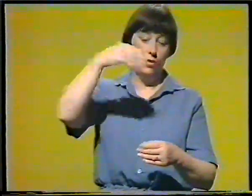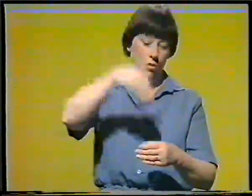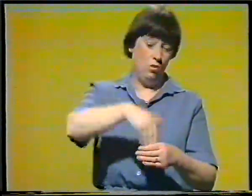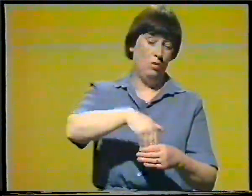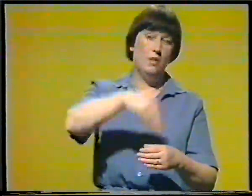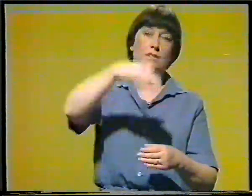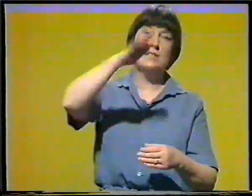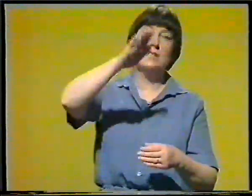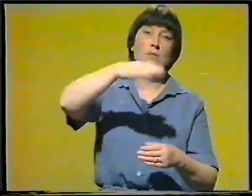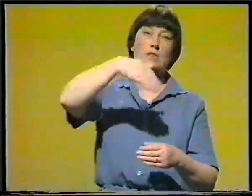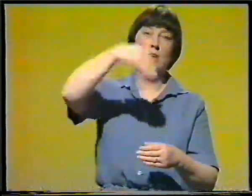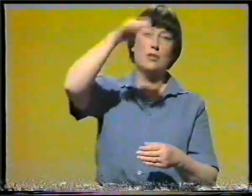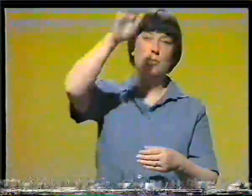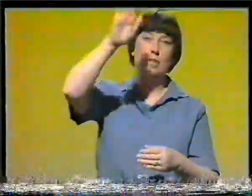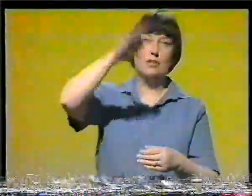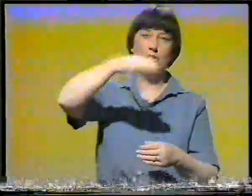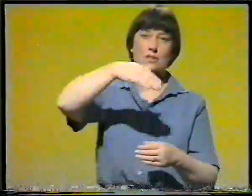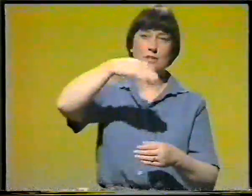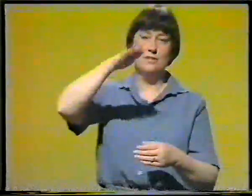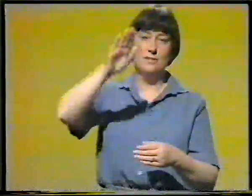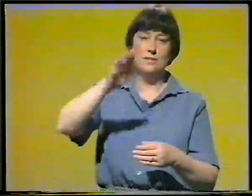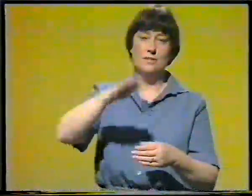or, if necessary, with a large brush.